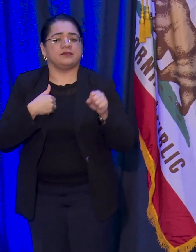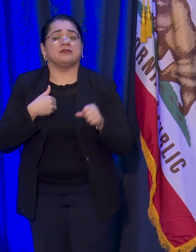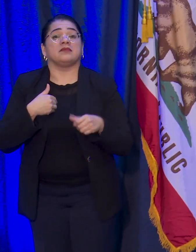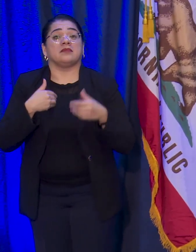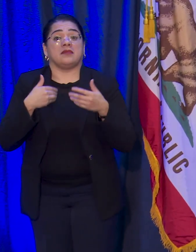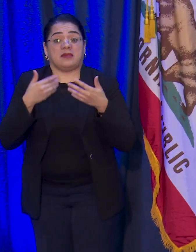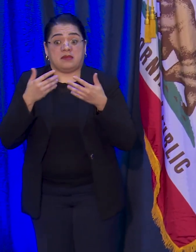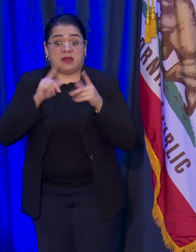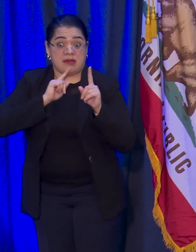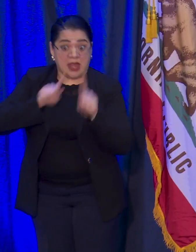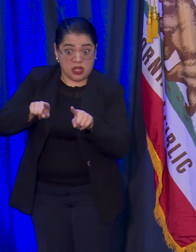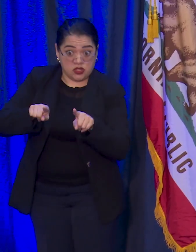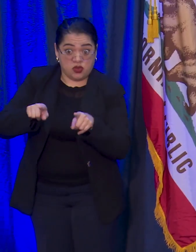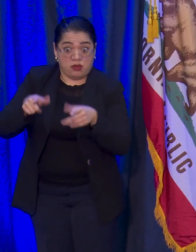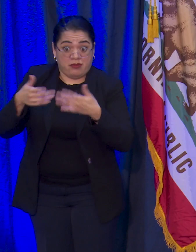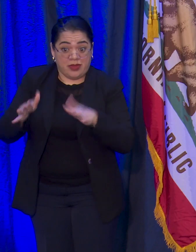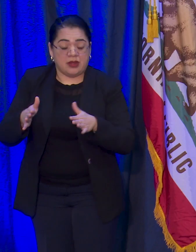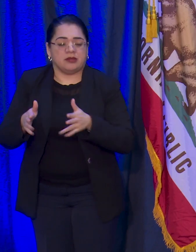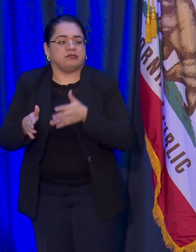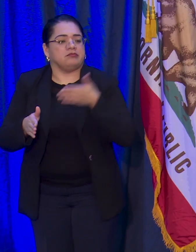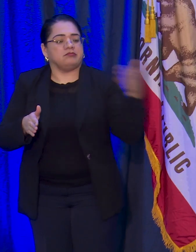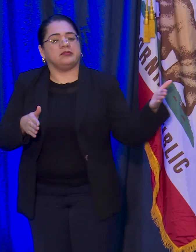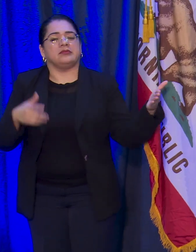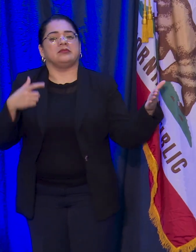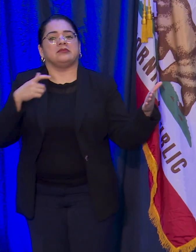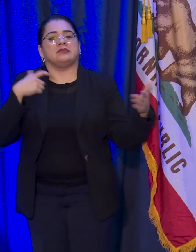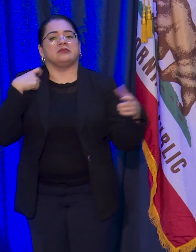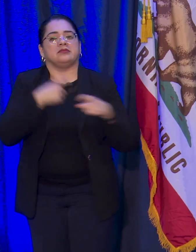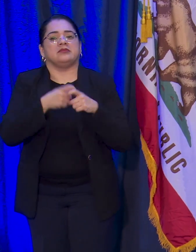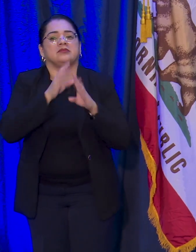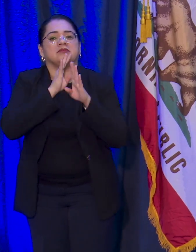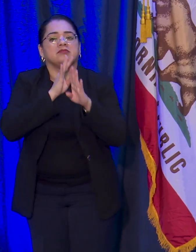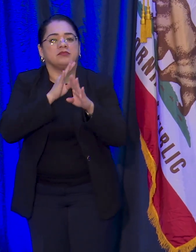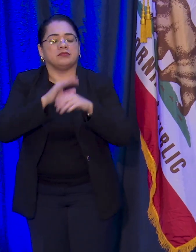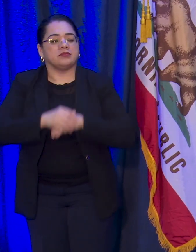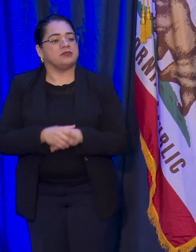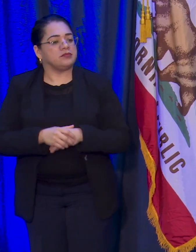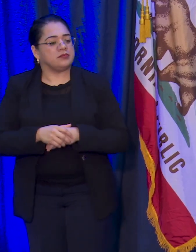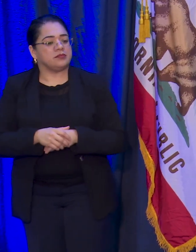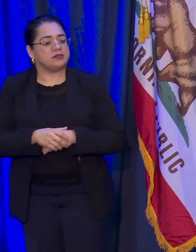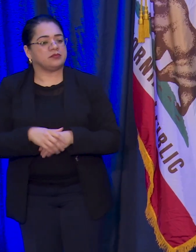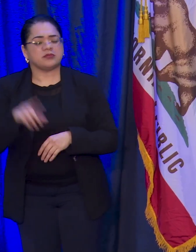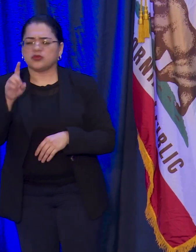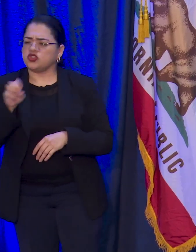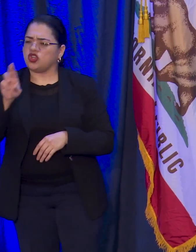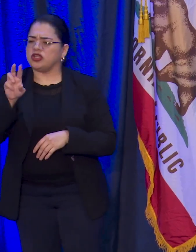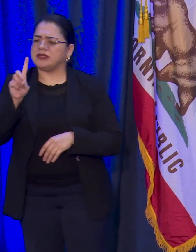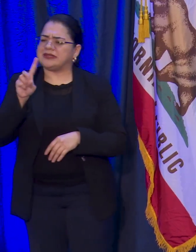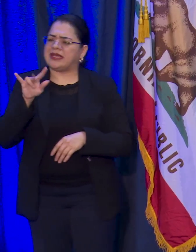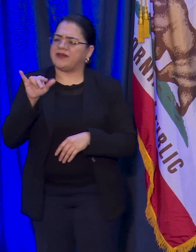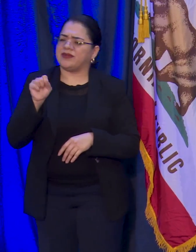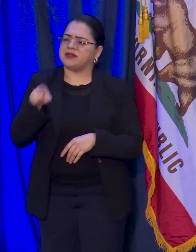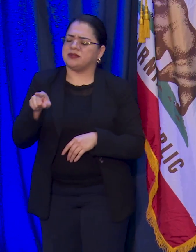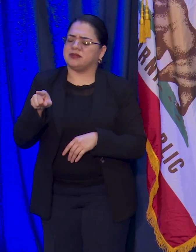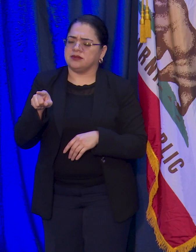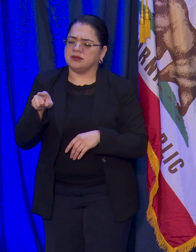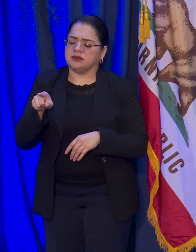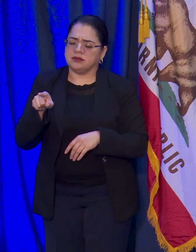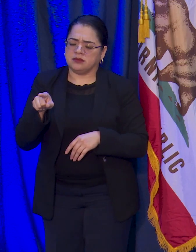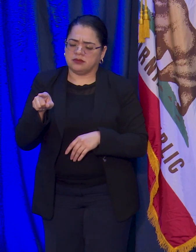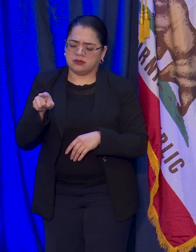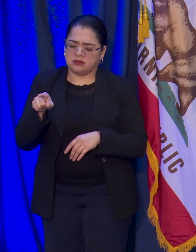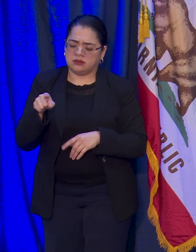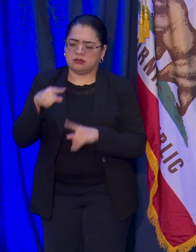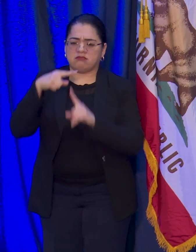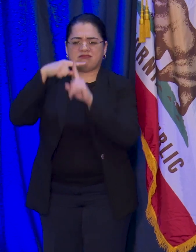do a Spanish translation for those that need Spanish translation. I know, Dr. Davis, the latest number on how